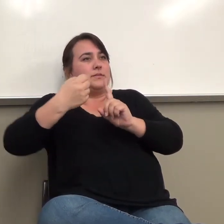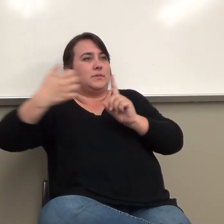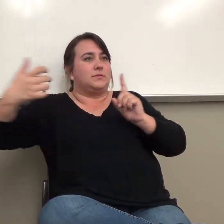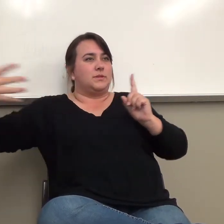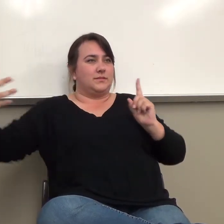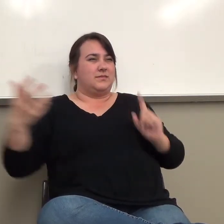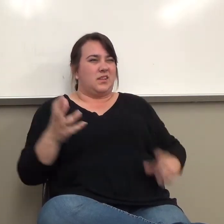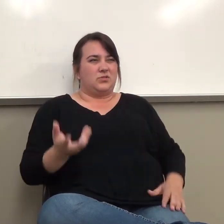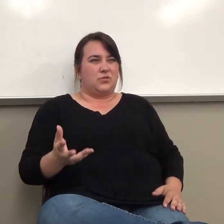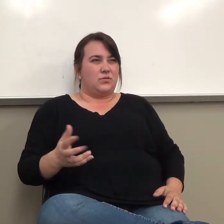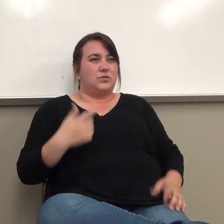still way down here